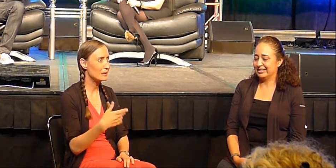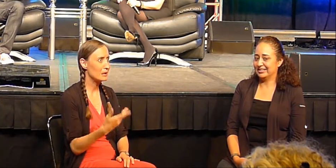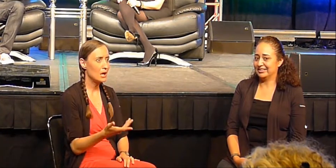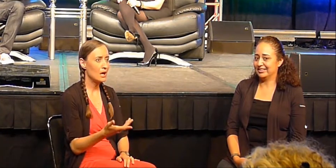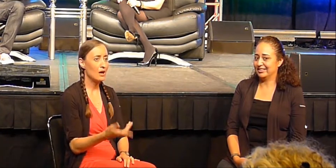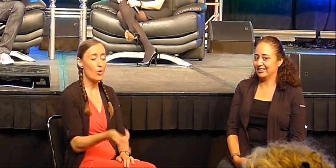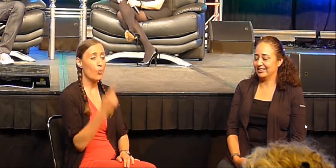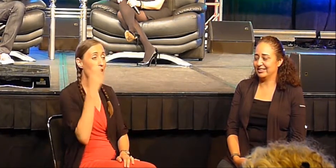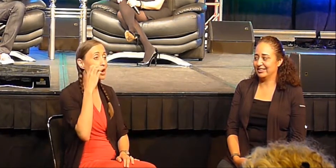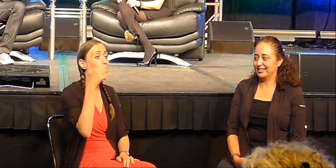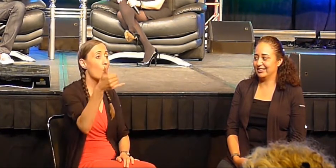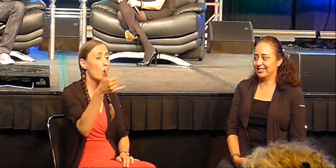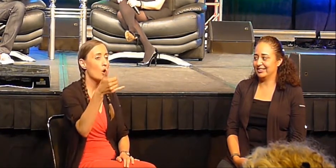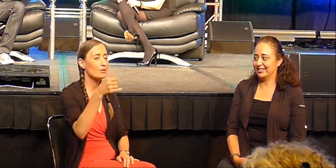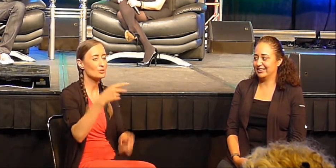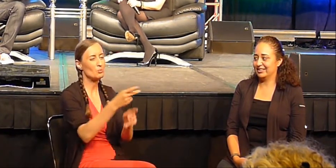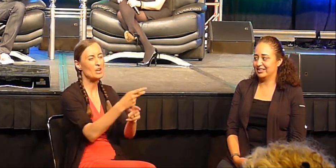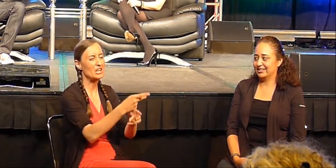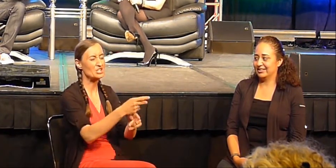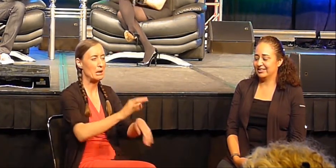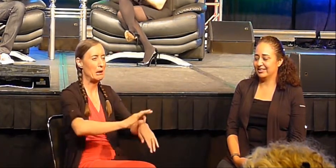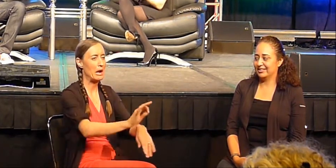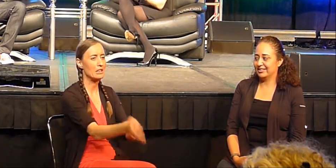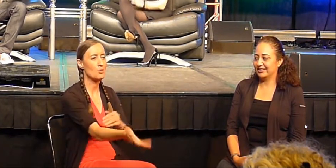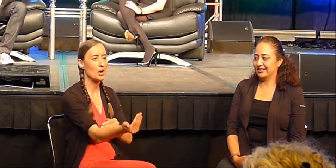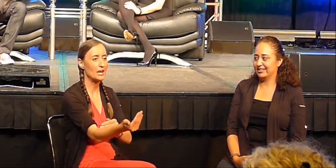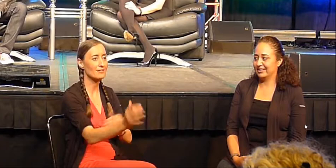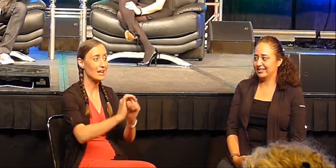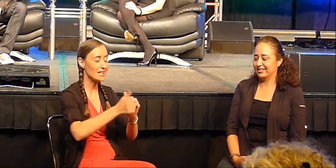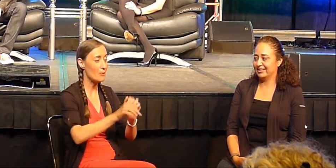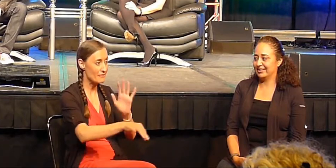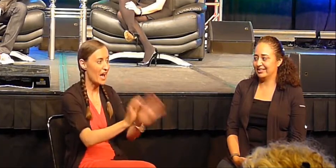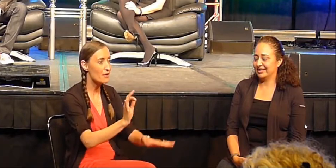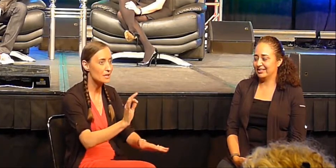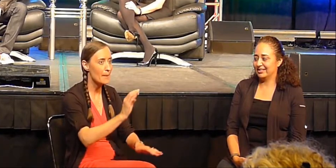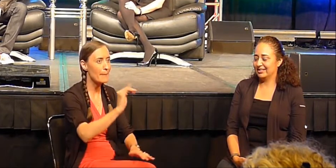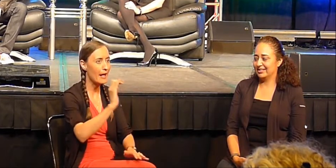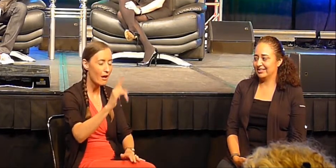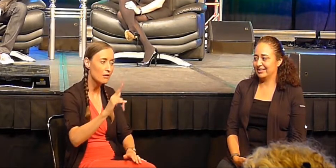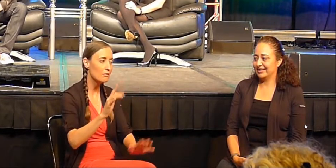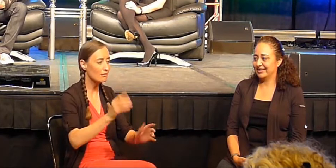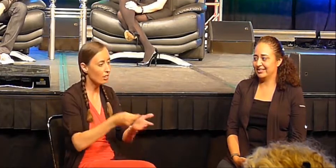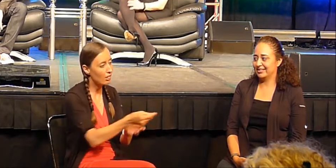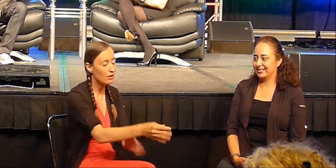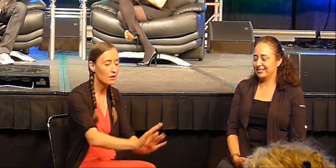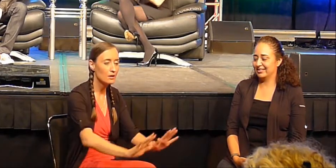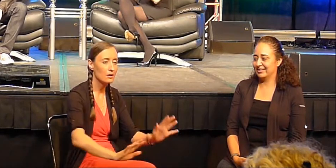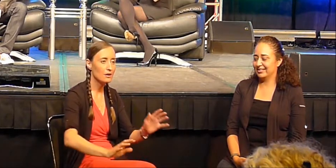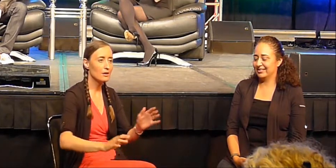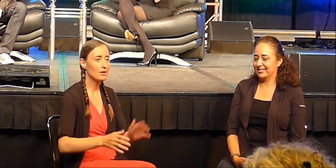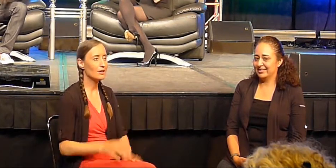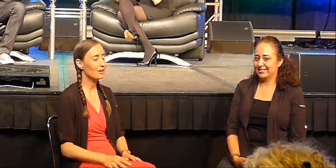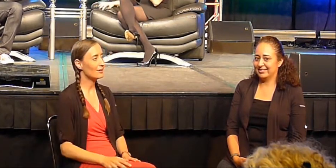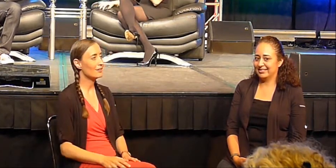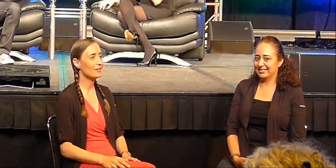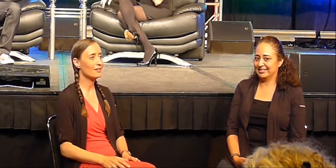got one call to production around 9 a.m. and that's how we tracked him down and bailed him out.